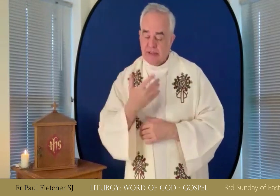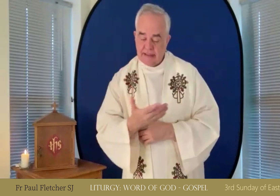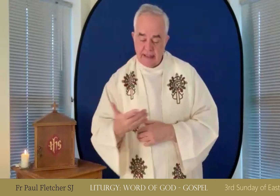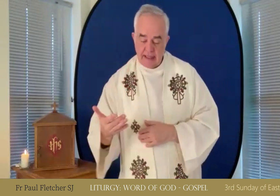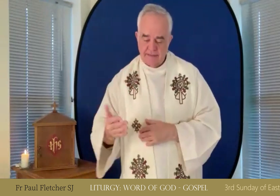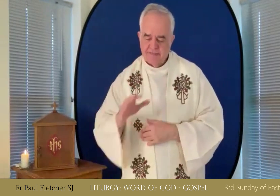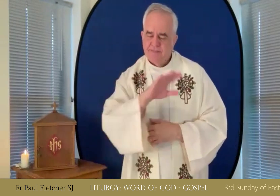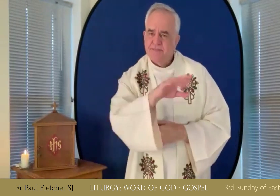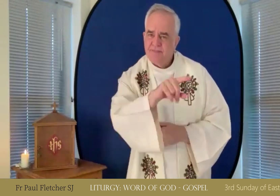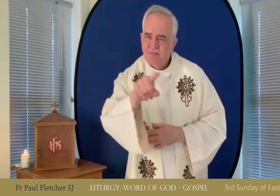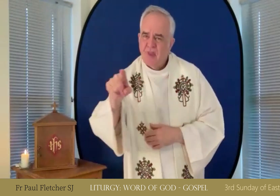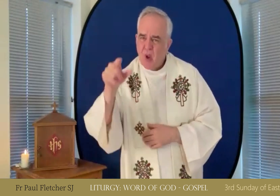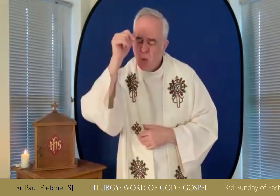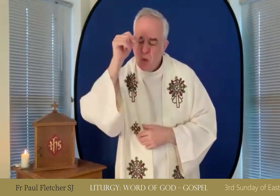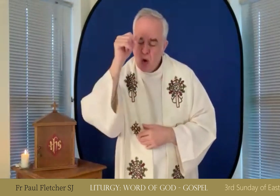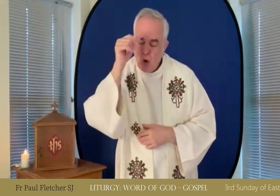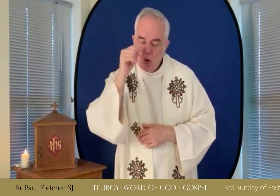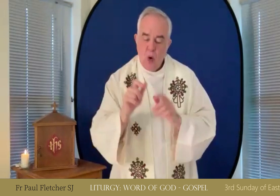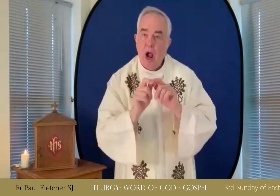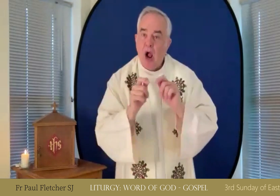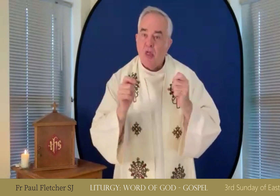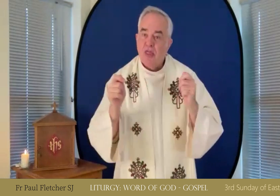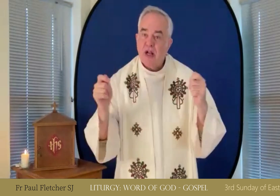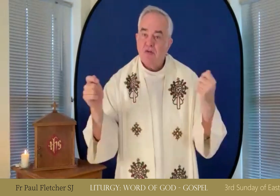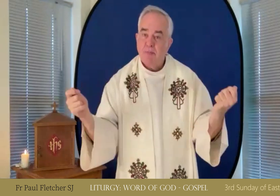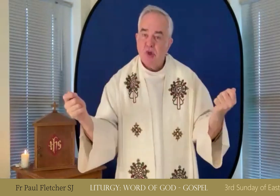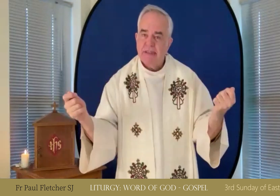Jesus said, you know the scriptures